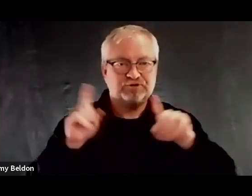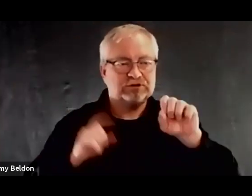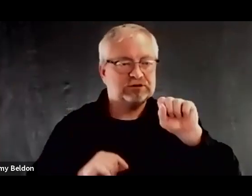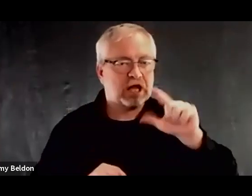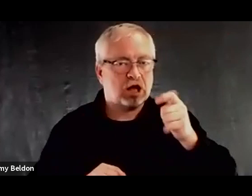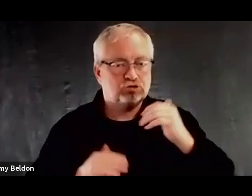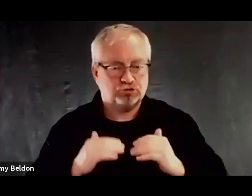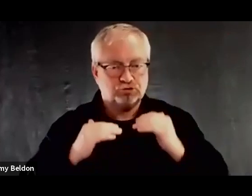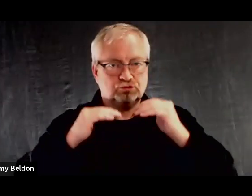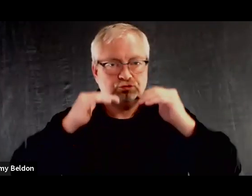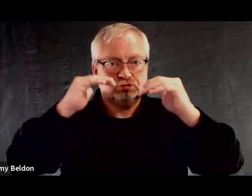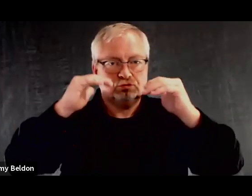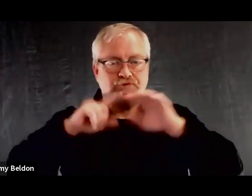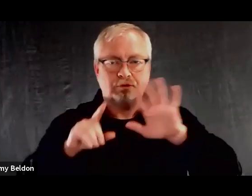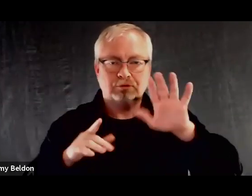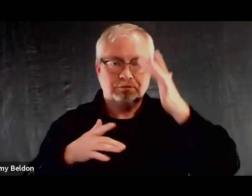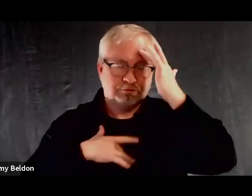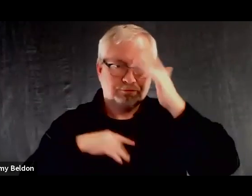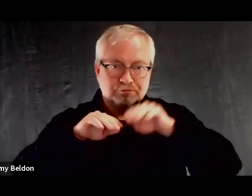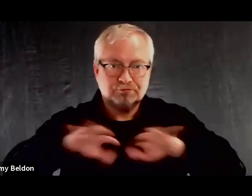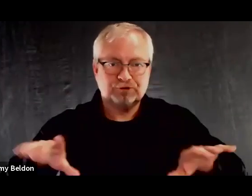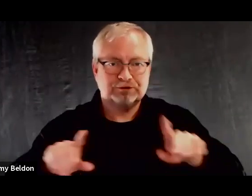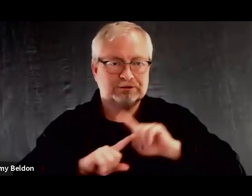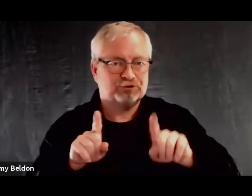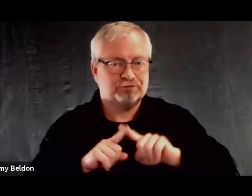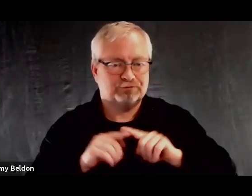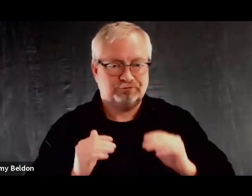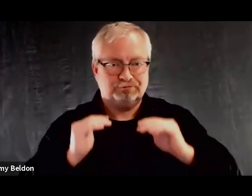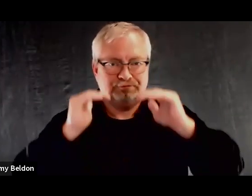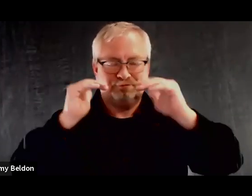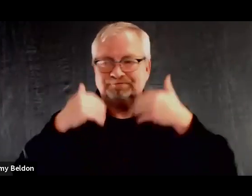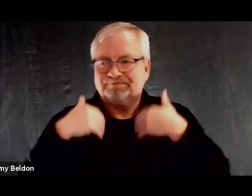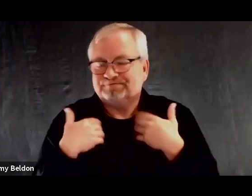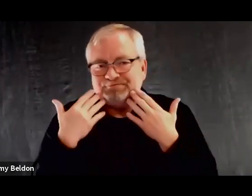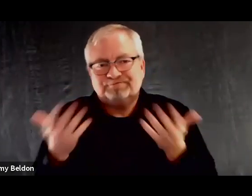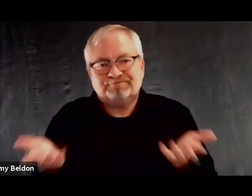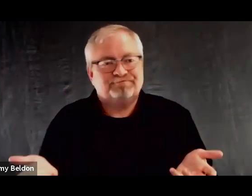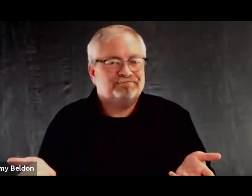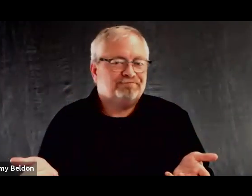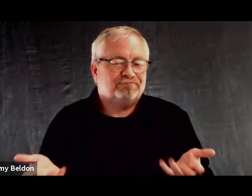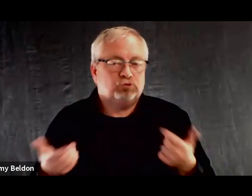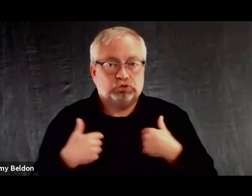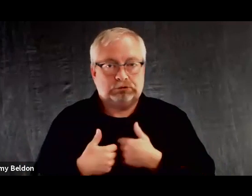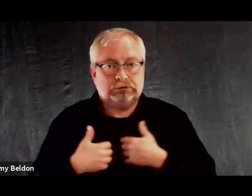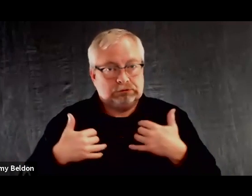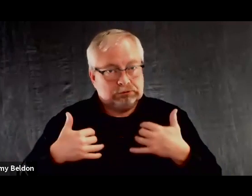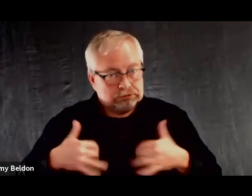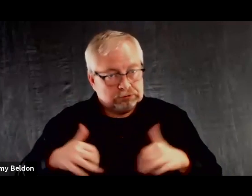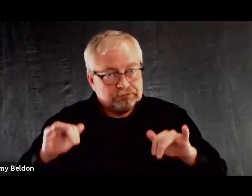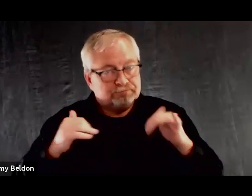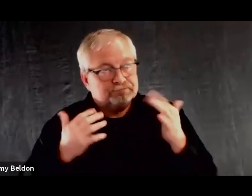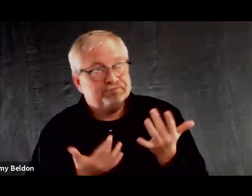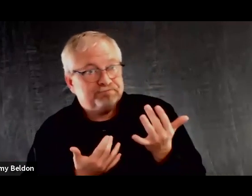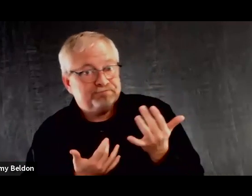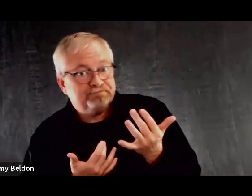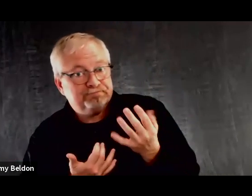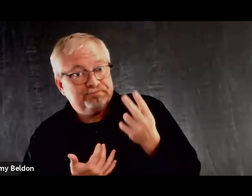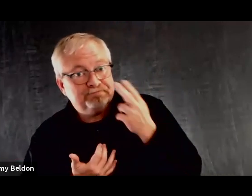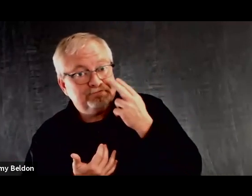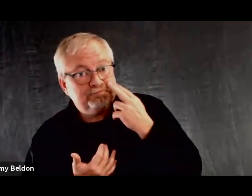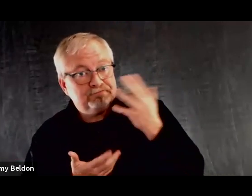So I will eagerly await what additional guidance and tools the